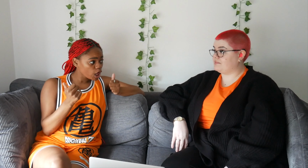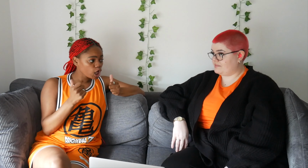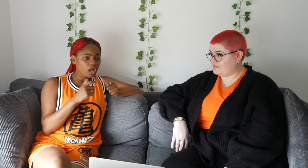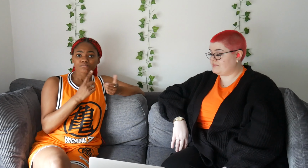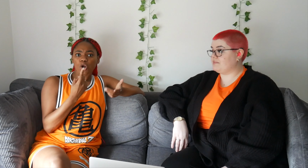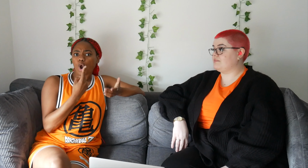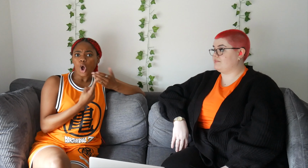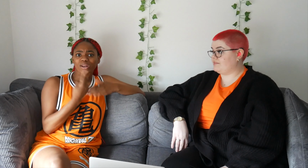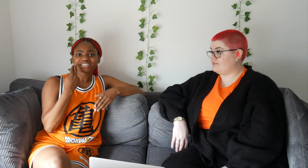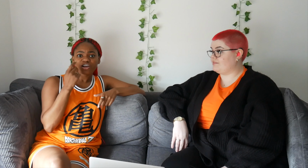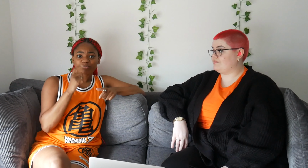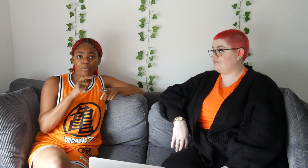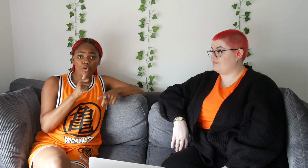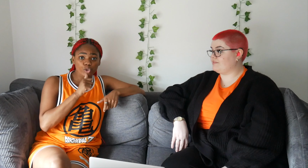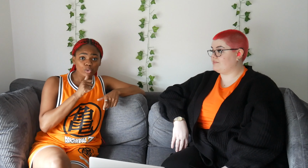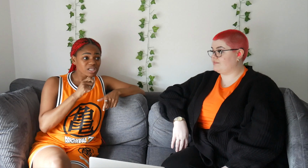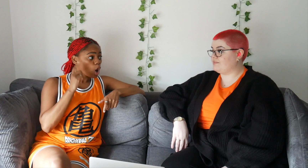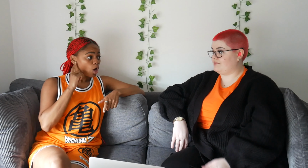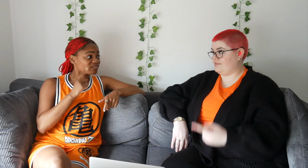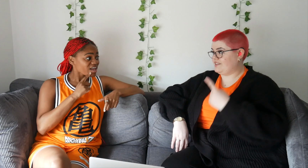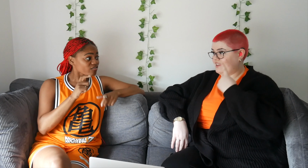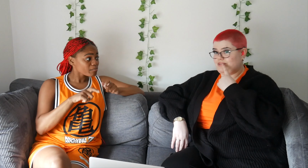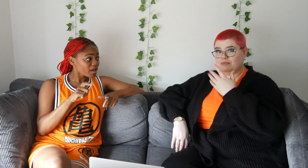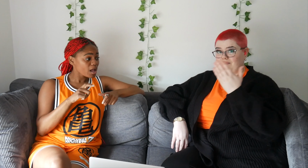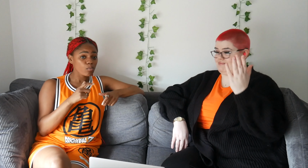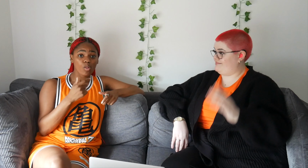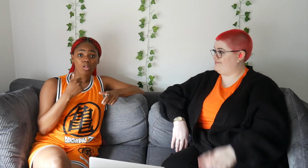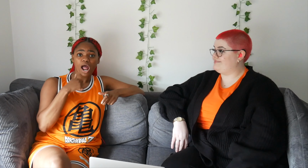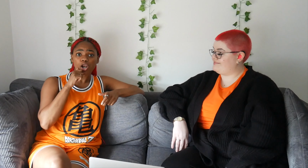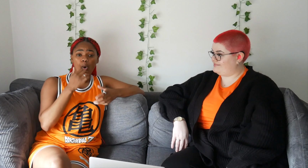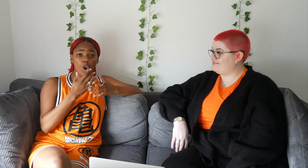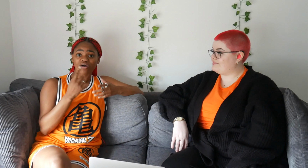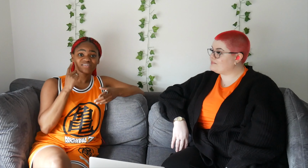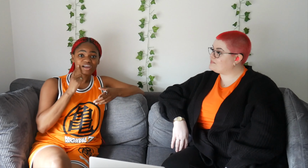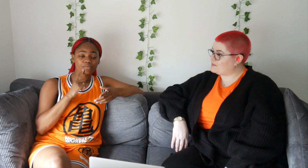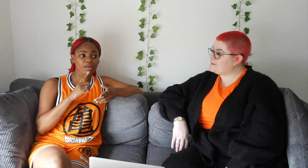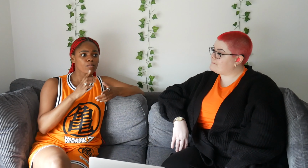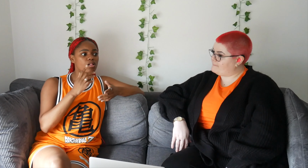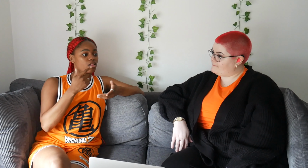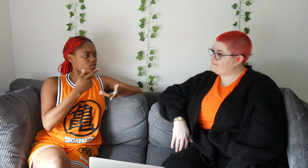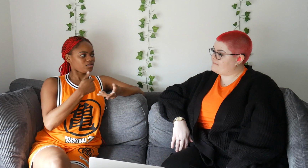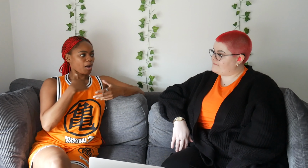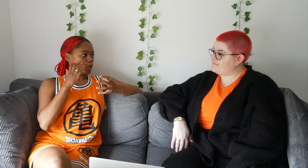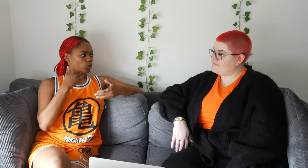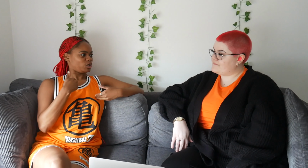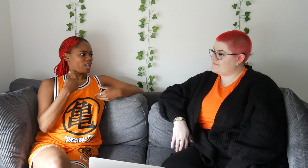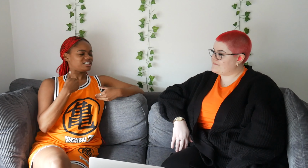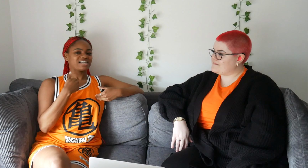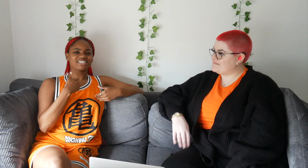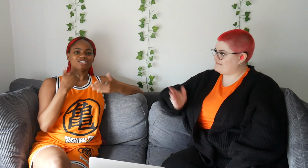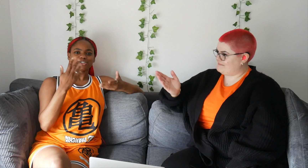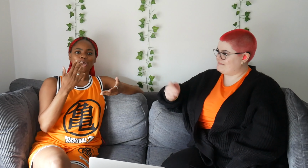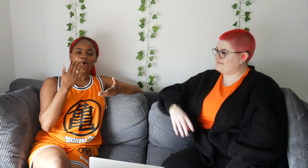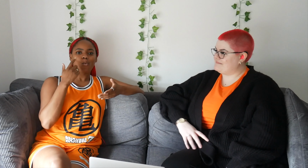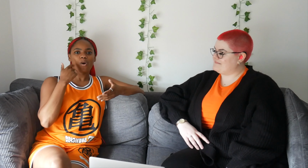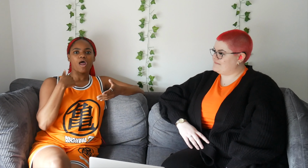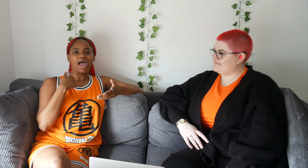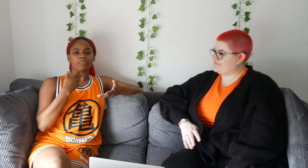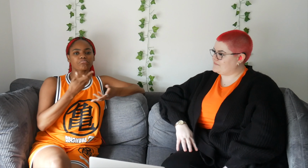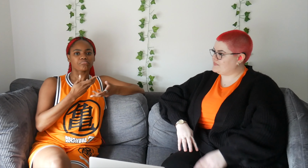not just deaf people, a lot of hearing people use this as well. I know quite a few people. Well, I'm an audiologist, so when I'm talking